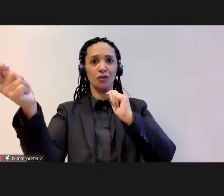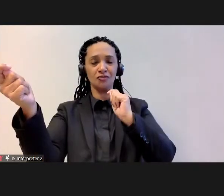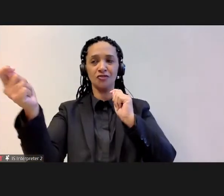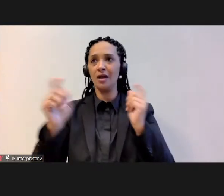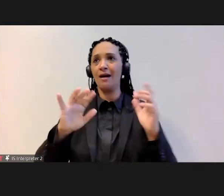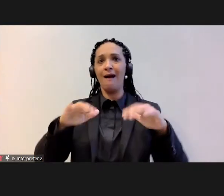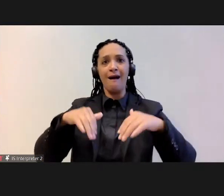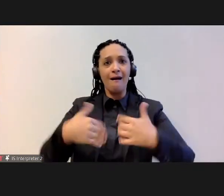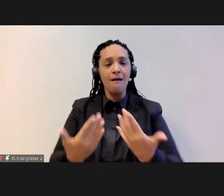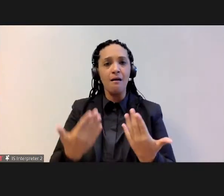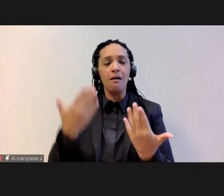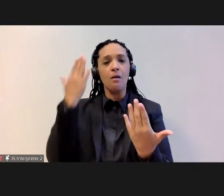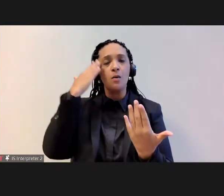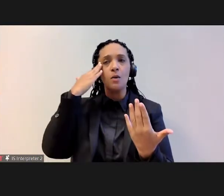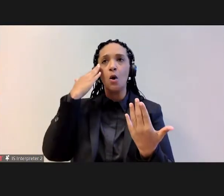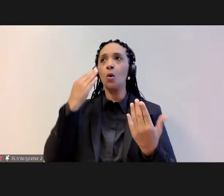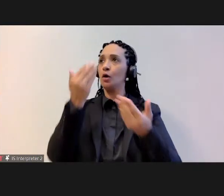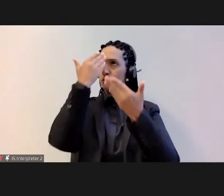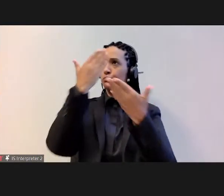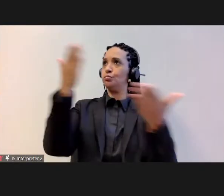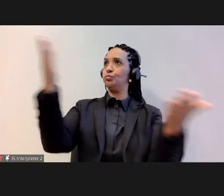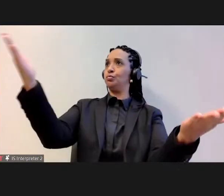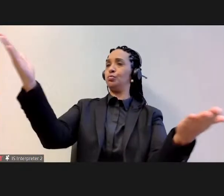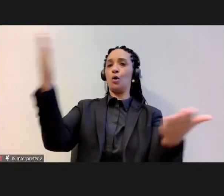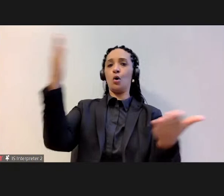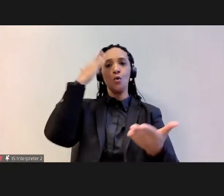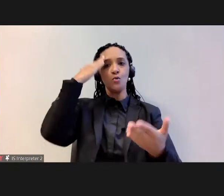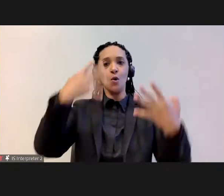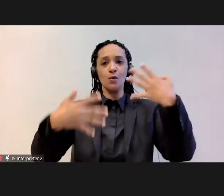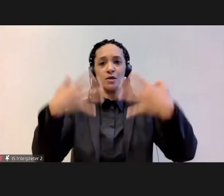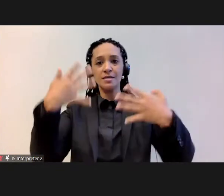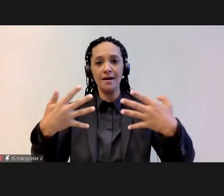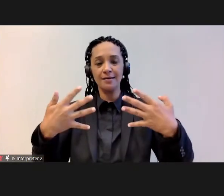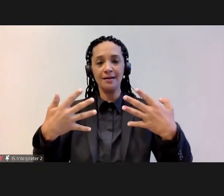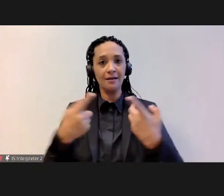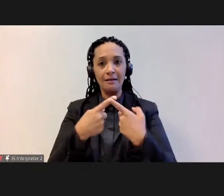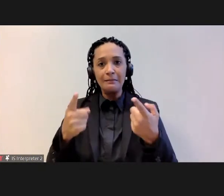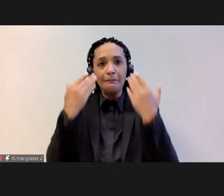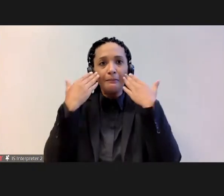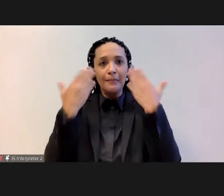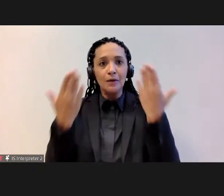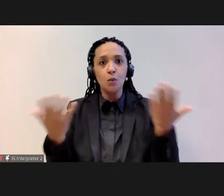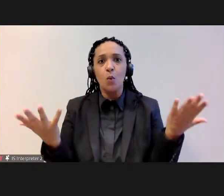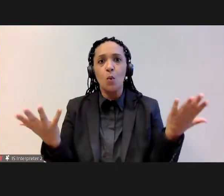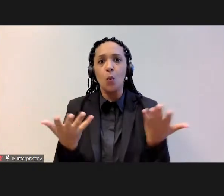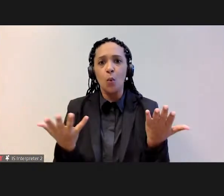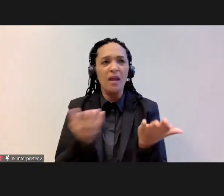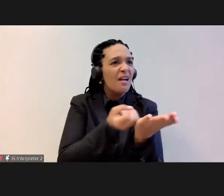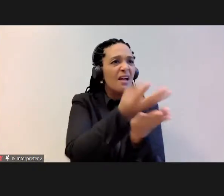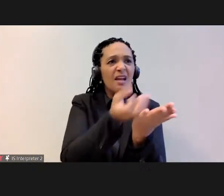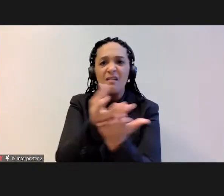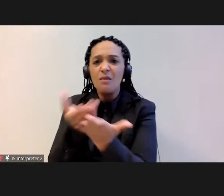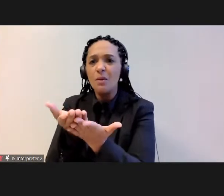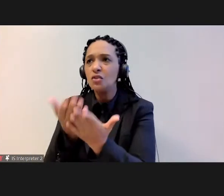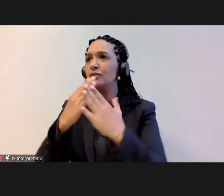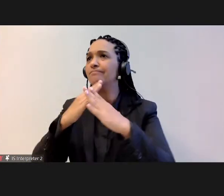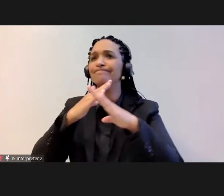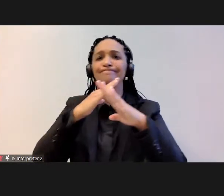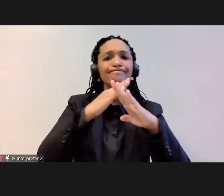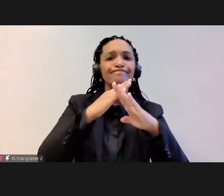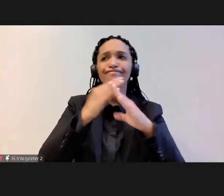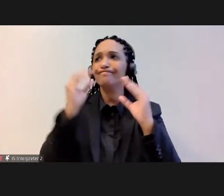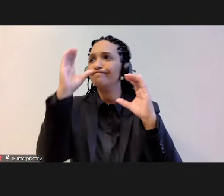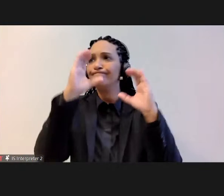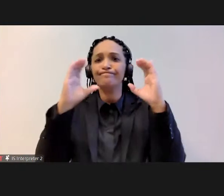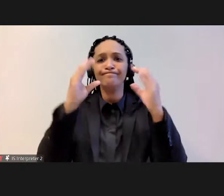necessarily have the wherewithal to go and look for information and to input them into their